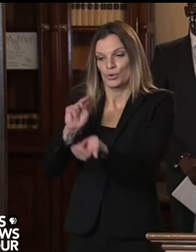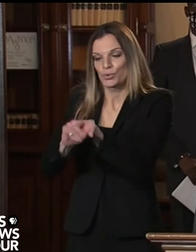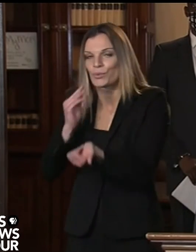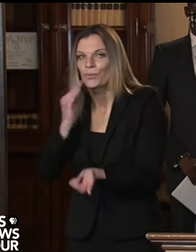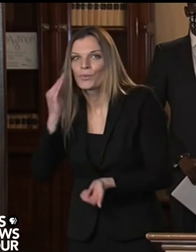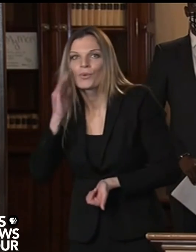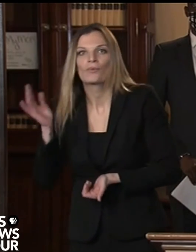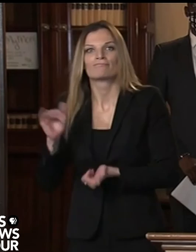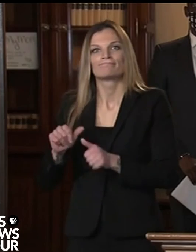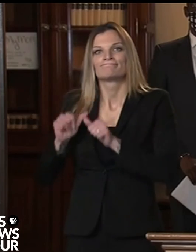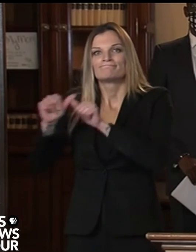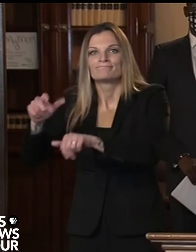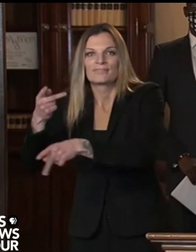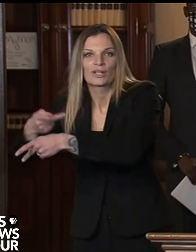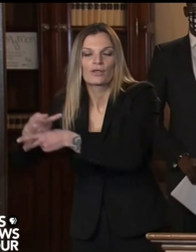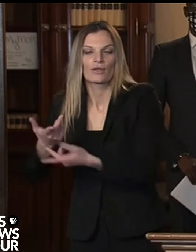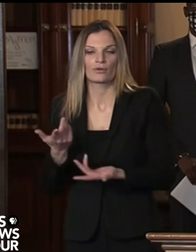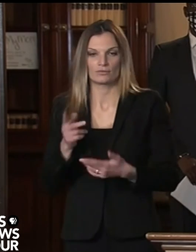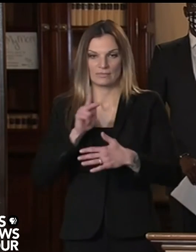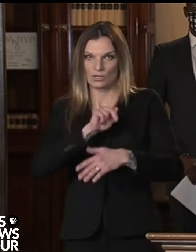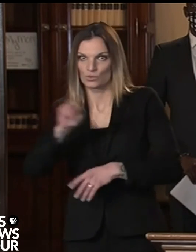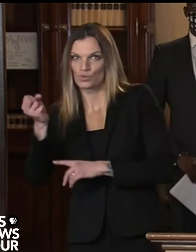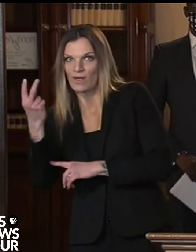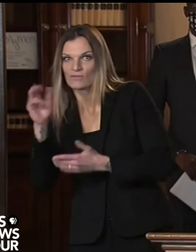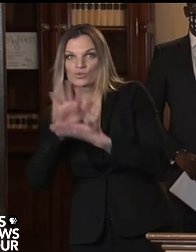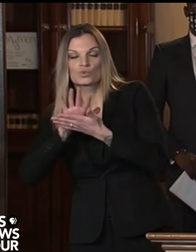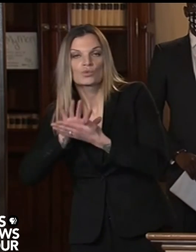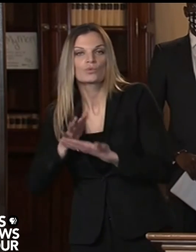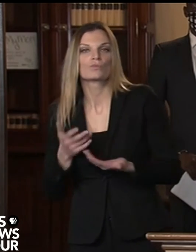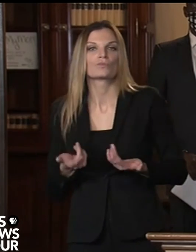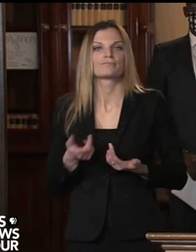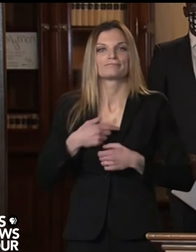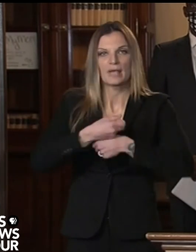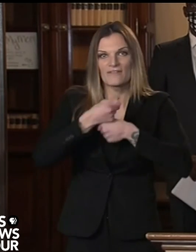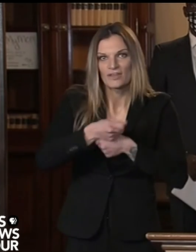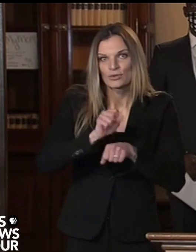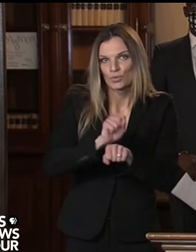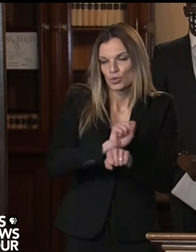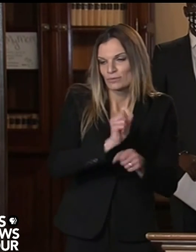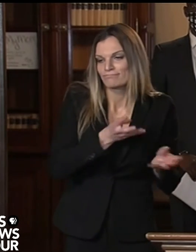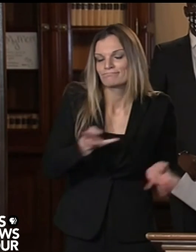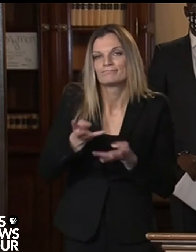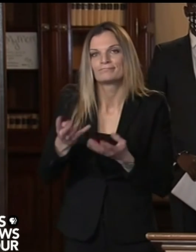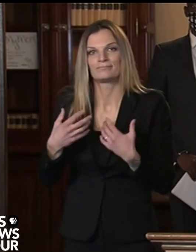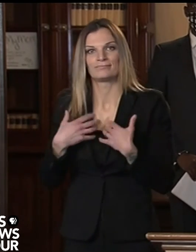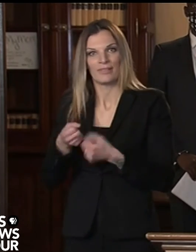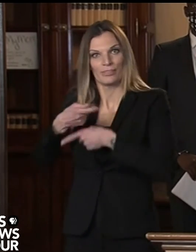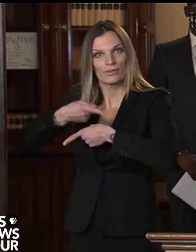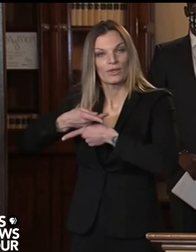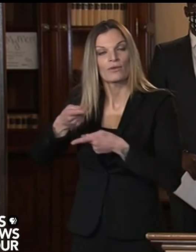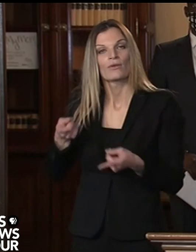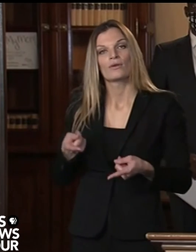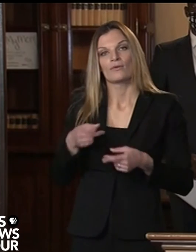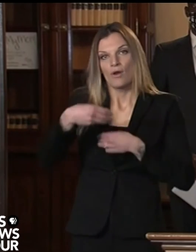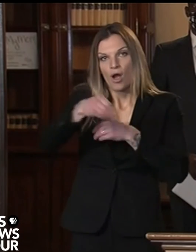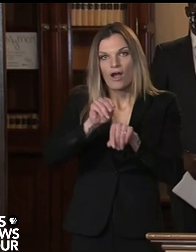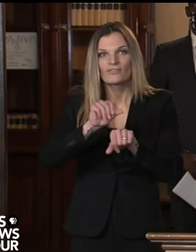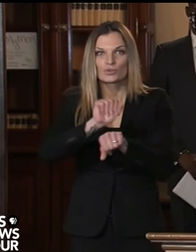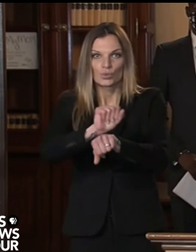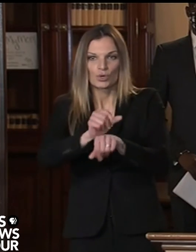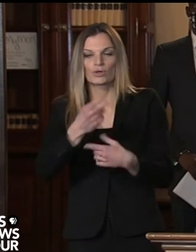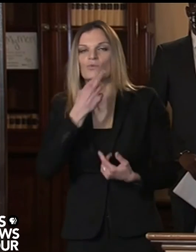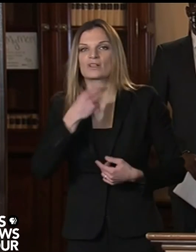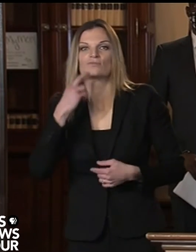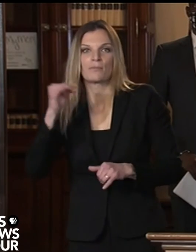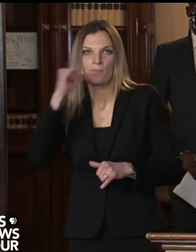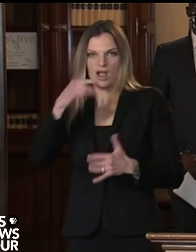facilities, followed by K-12 schools, manufacturing, healthcare, office settings, and restaurants and